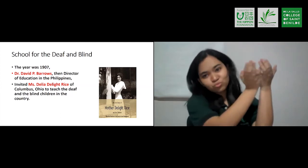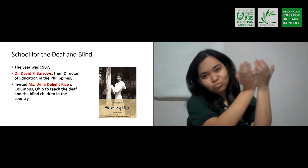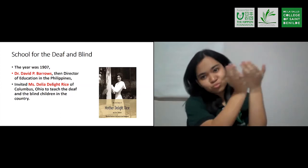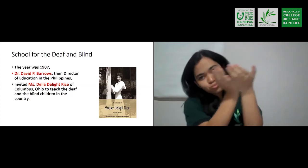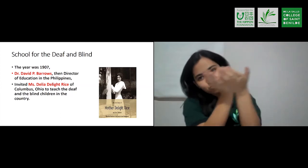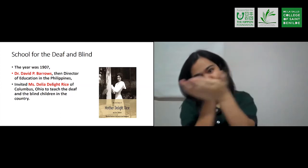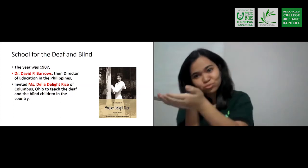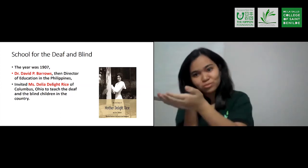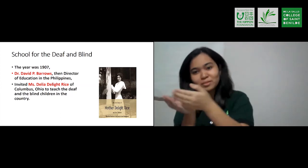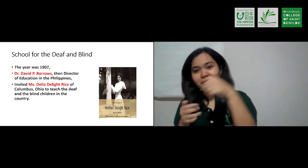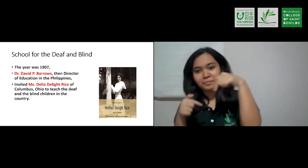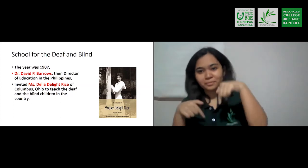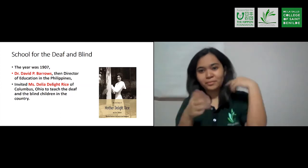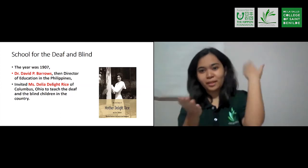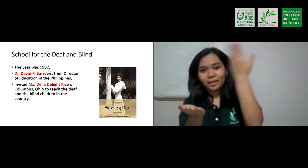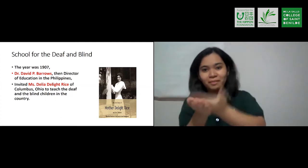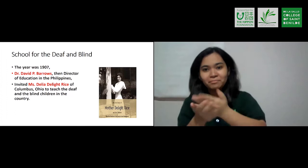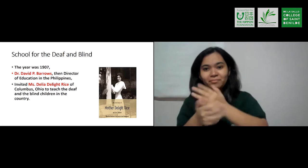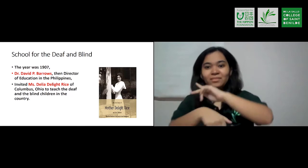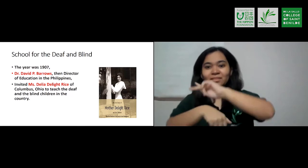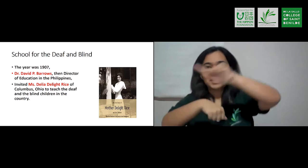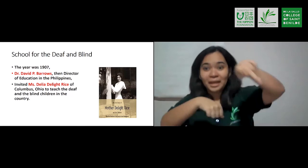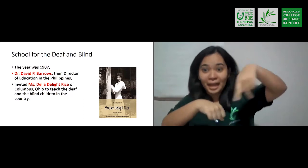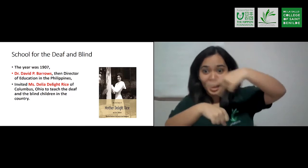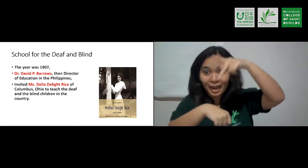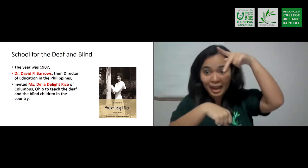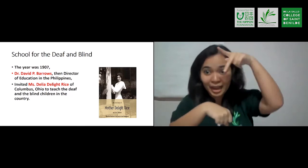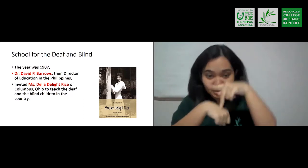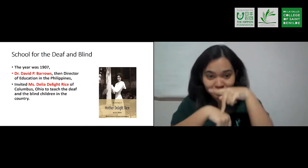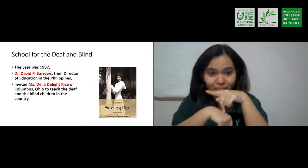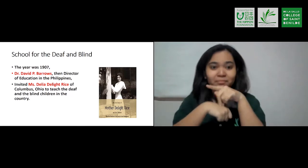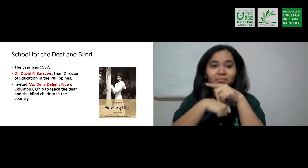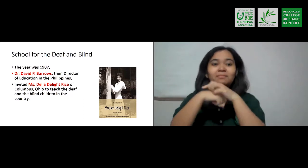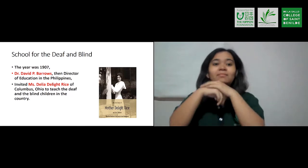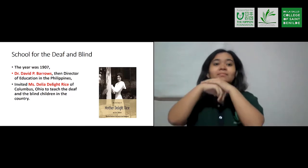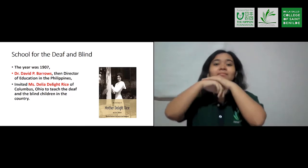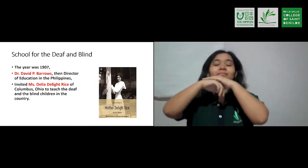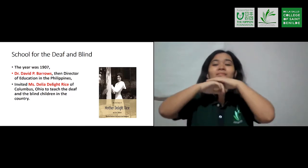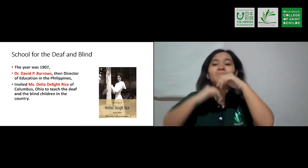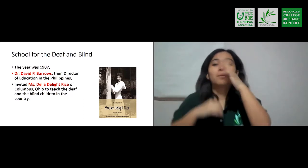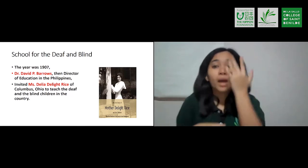time, so she took a boat and arrived in the Philippines.